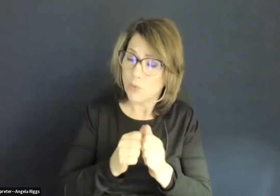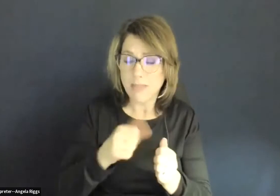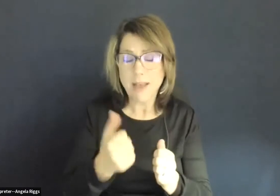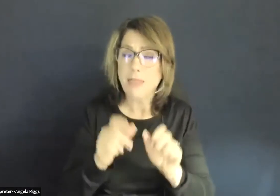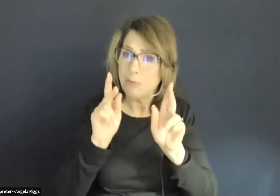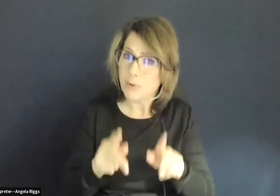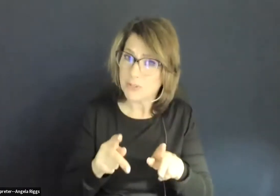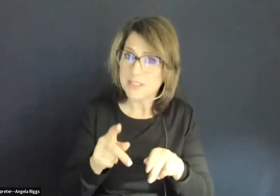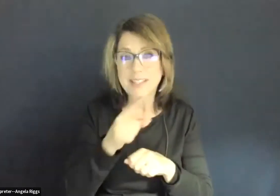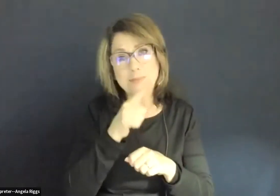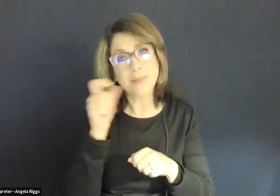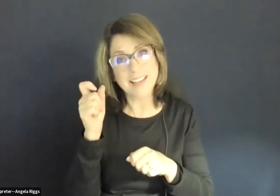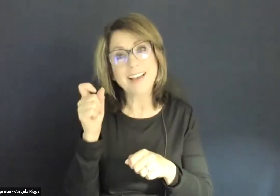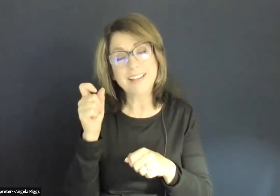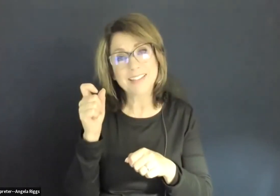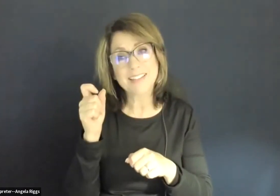person because